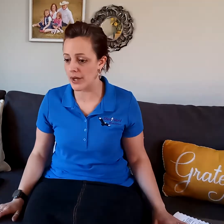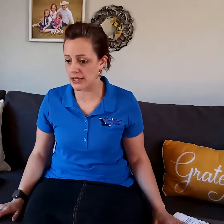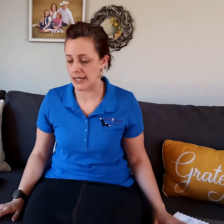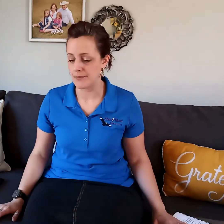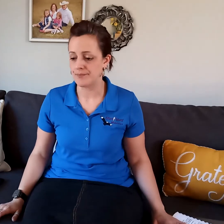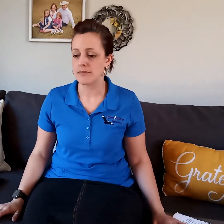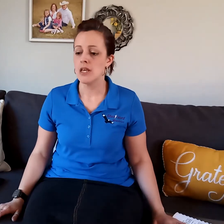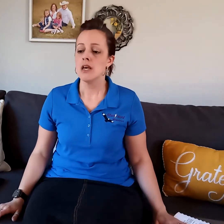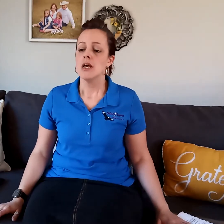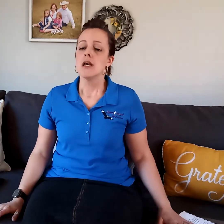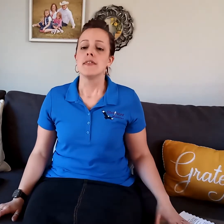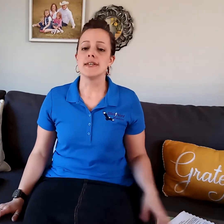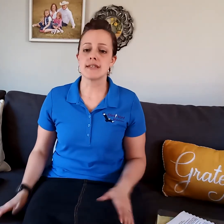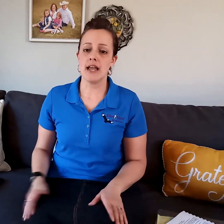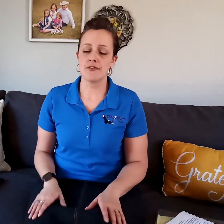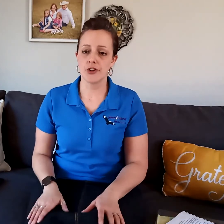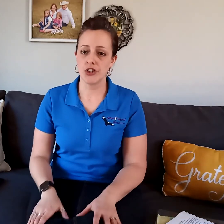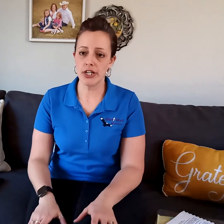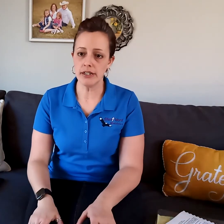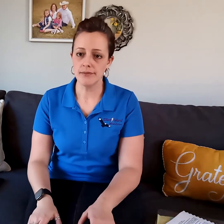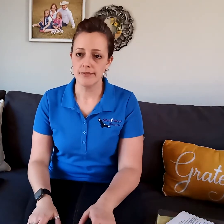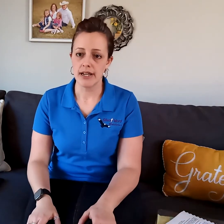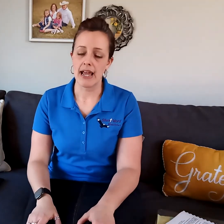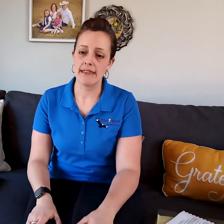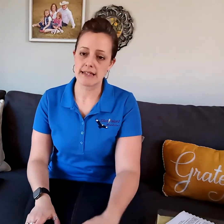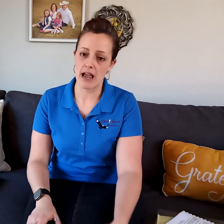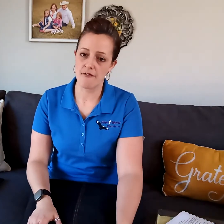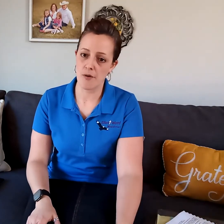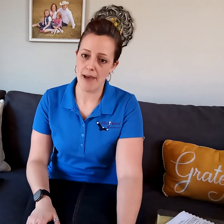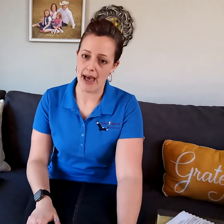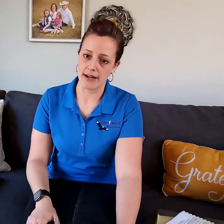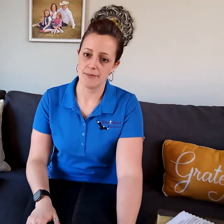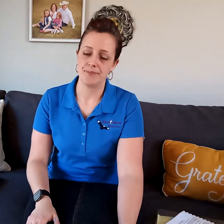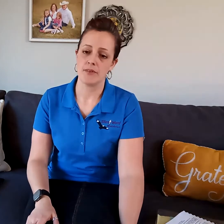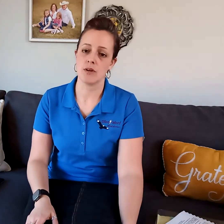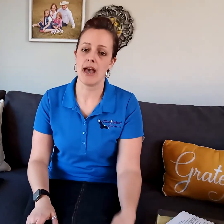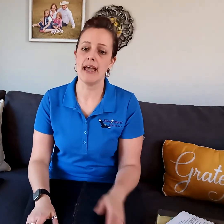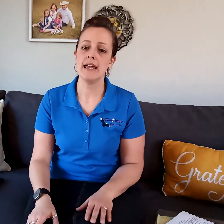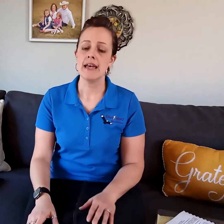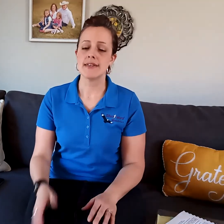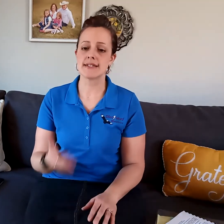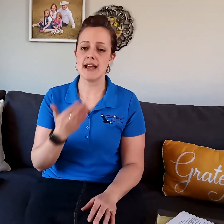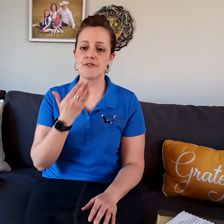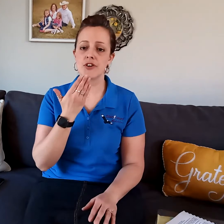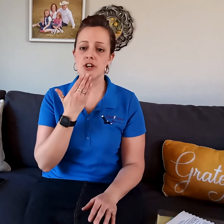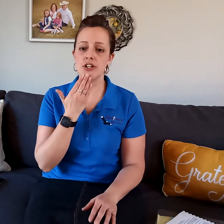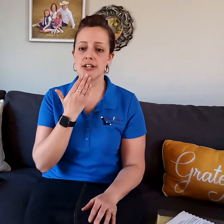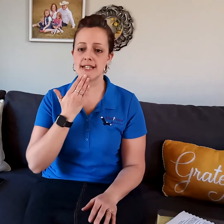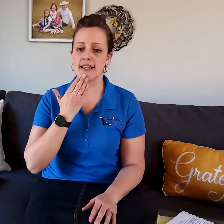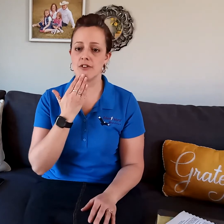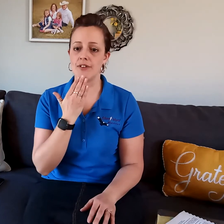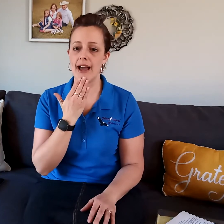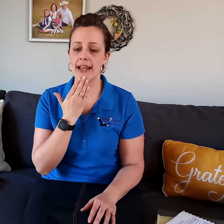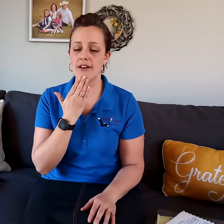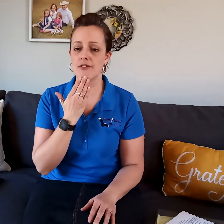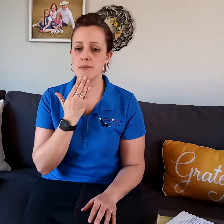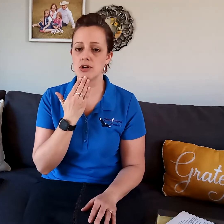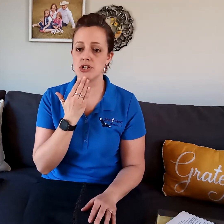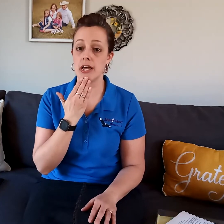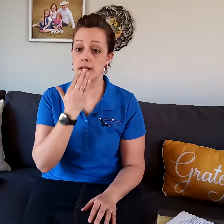quickly. The sign for good and the sign for bad. Okay? The sign for good, you're going to take your flat hand from your chin, not